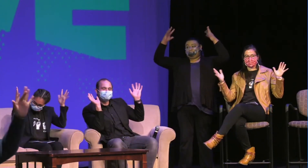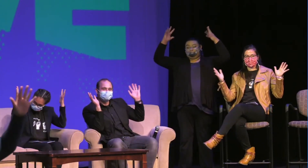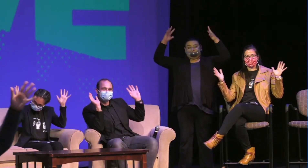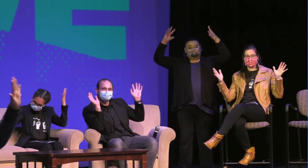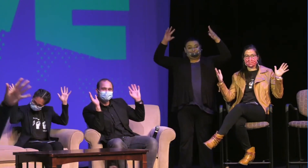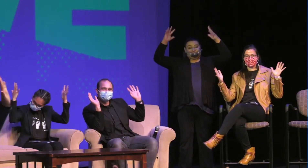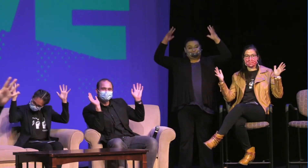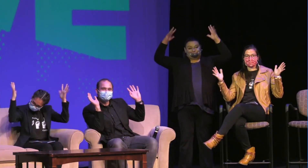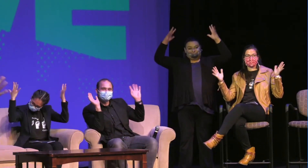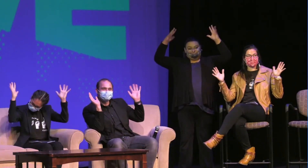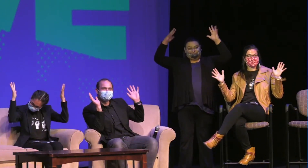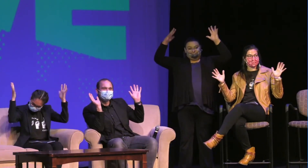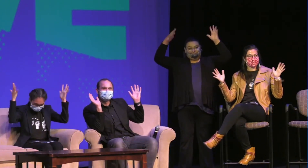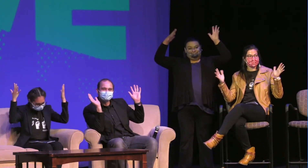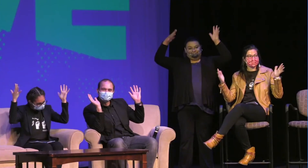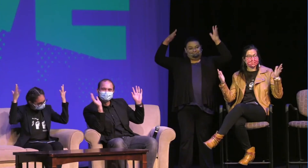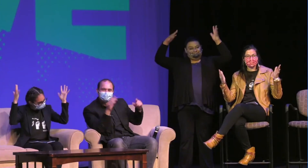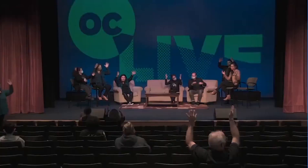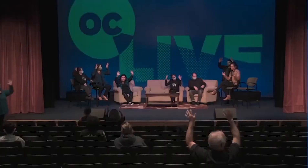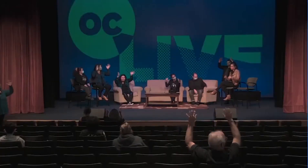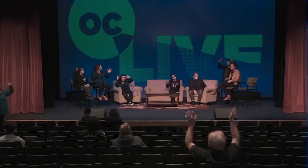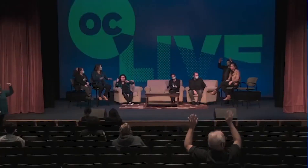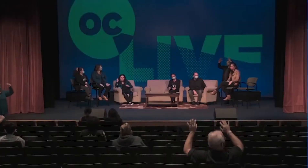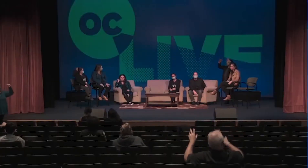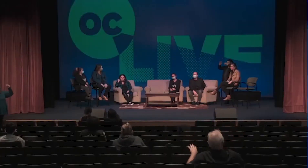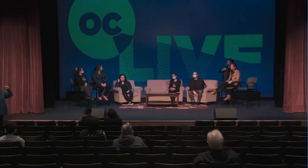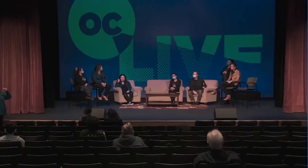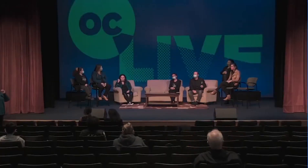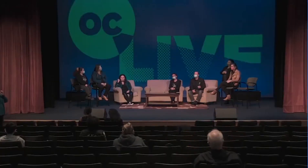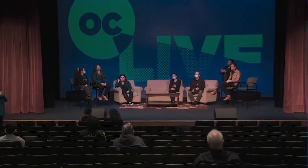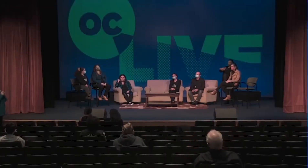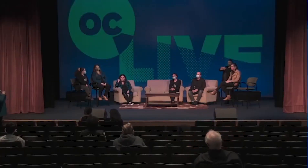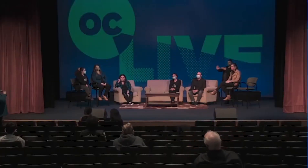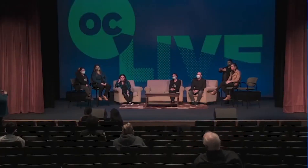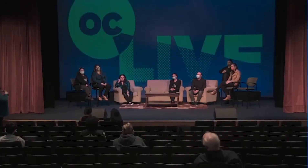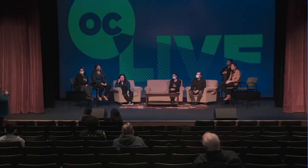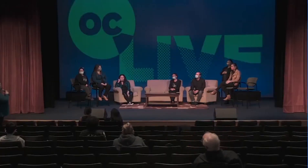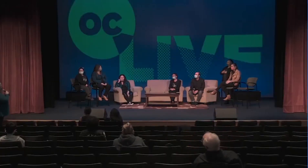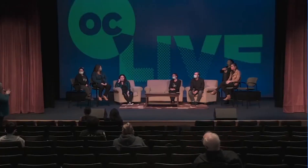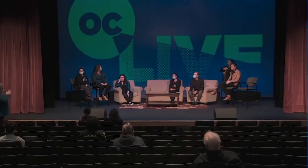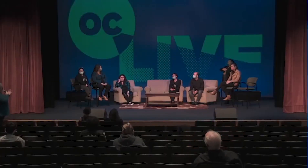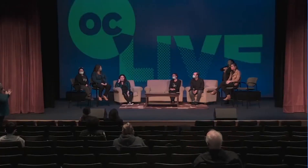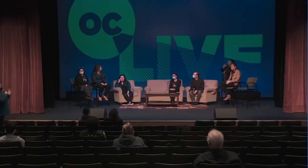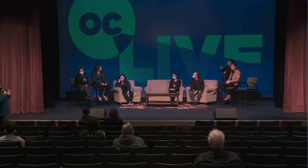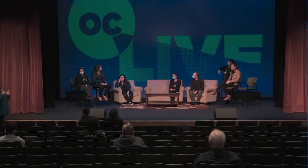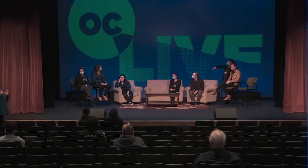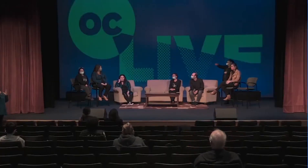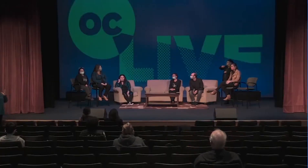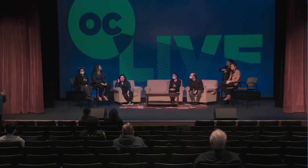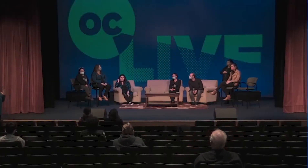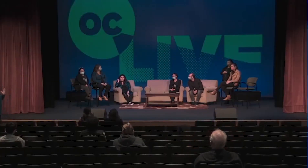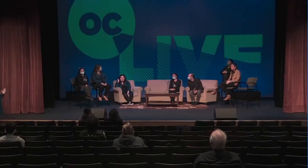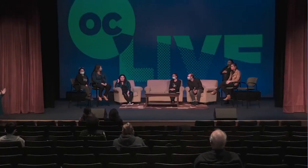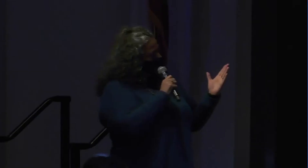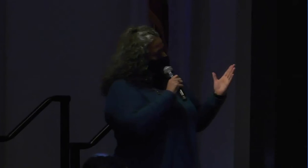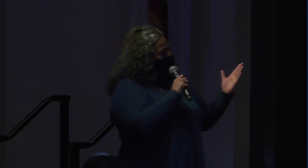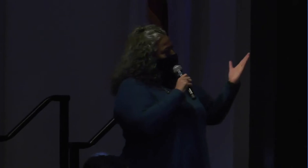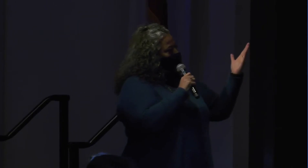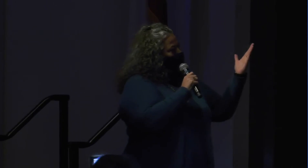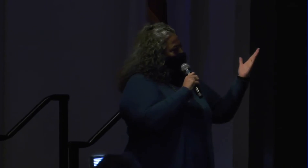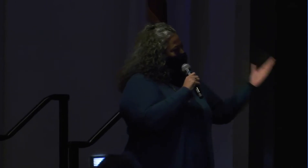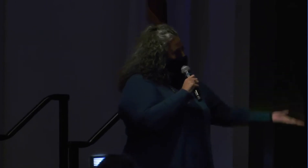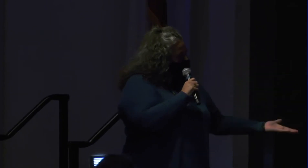success. Yes, very nice. Very nice. We appreciate all of you for being so